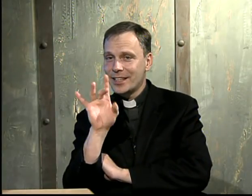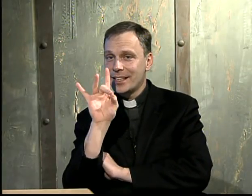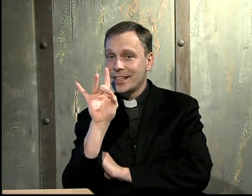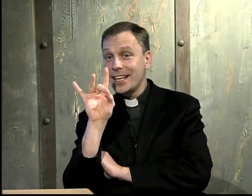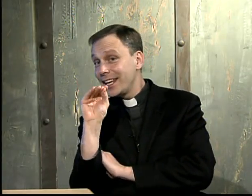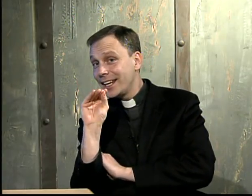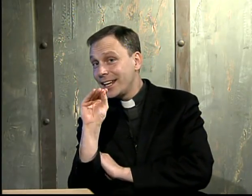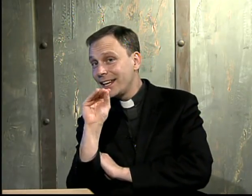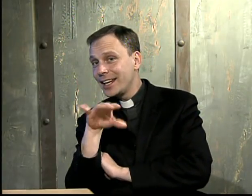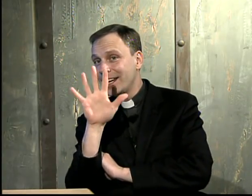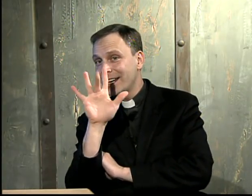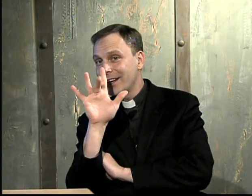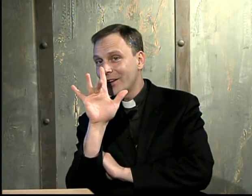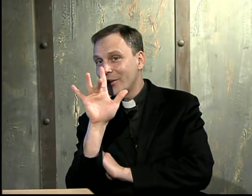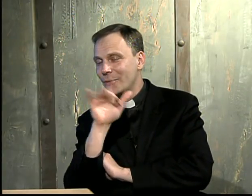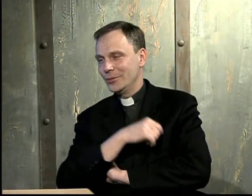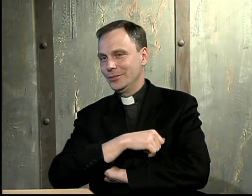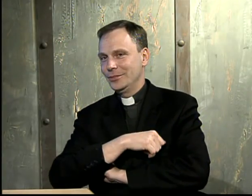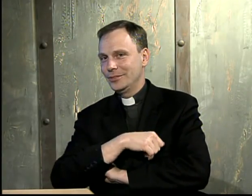997-8025.